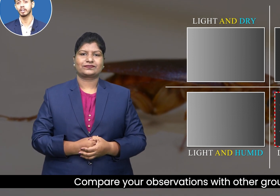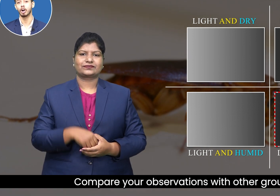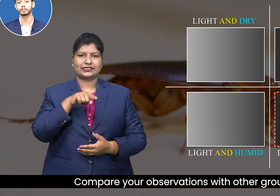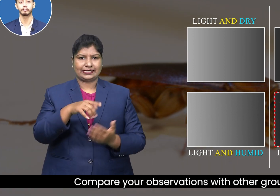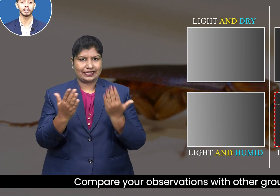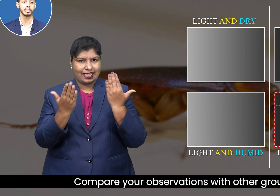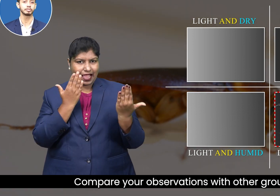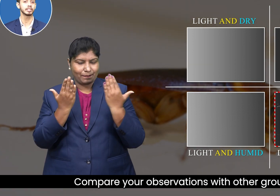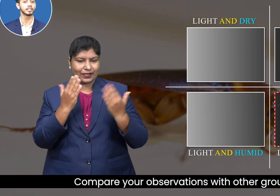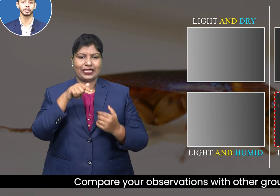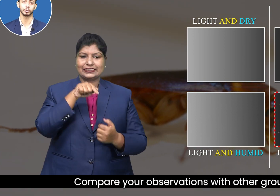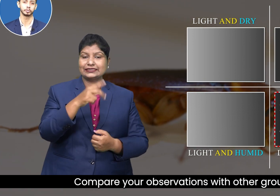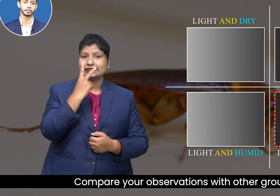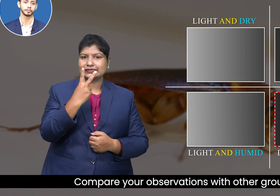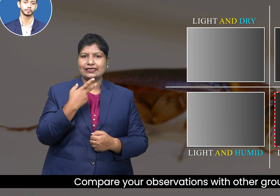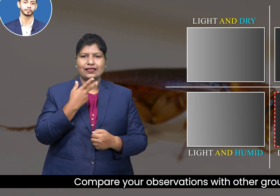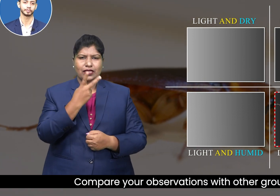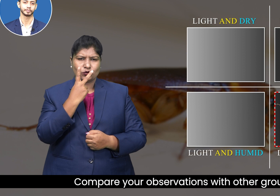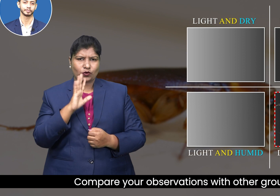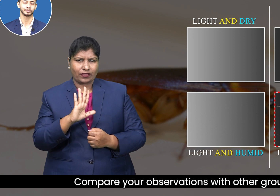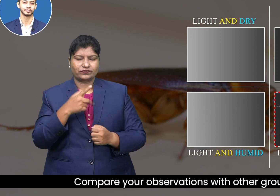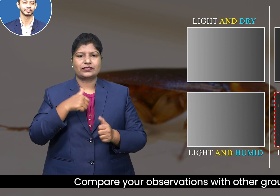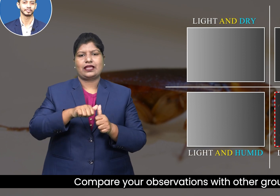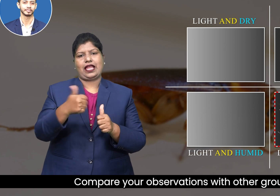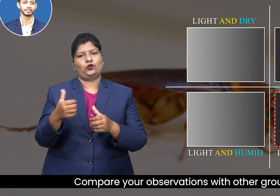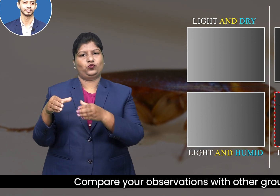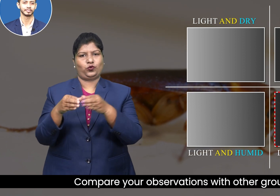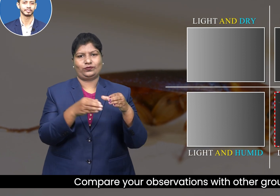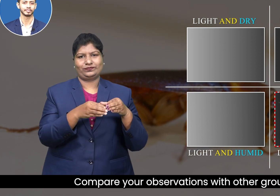Compare your observations with other groups.